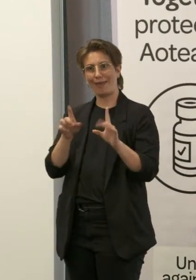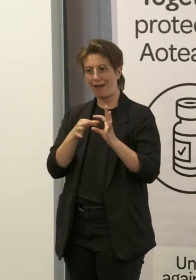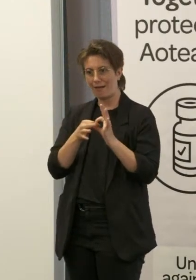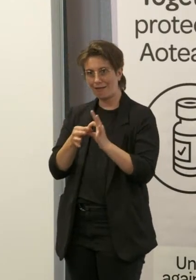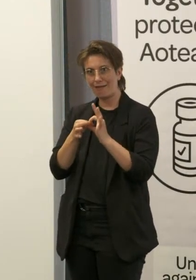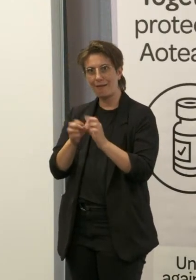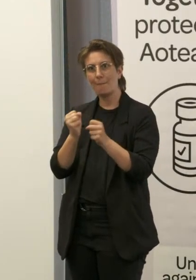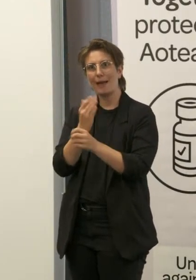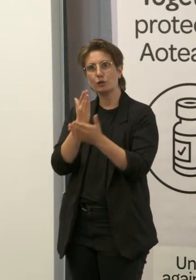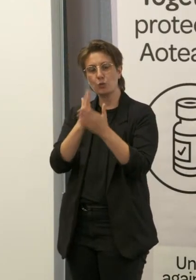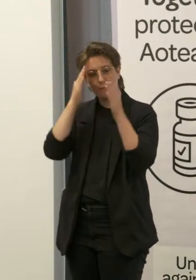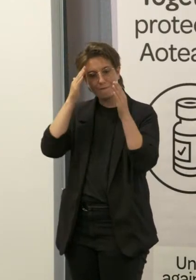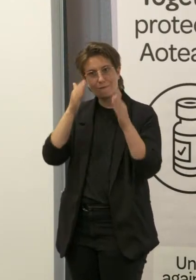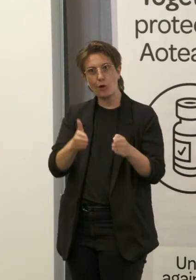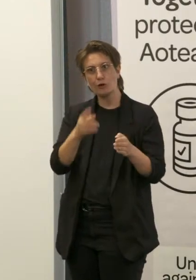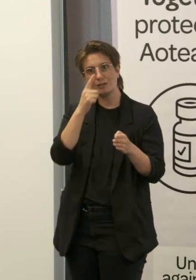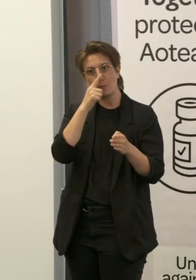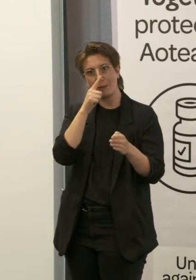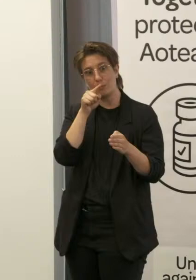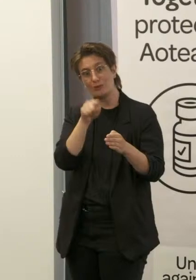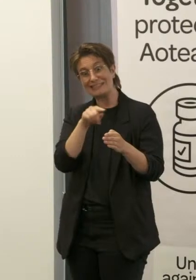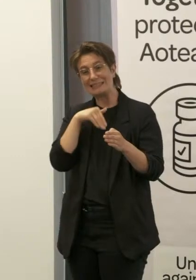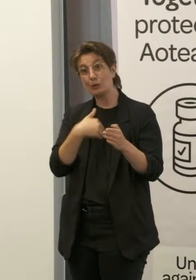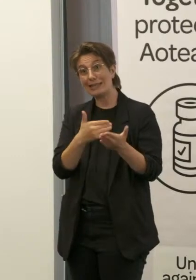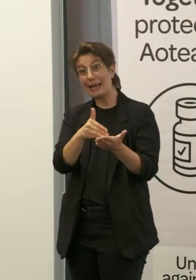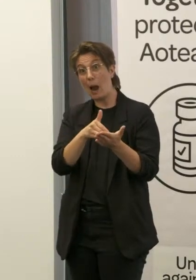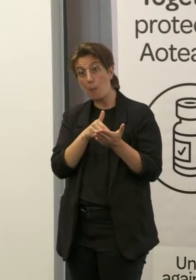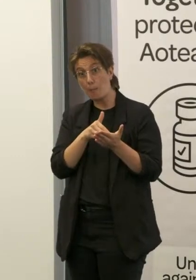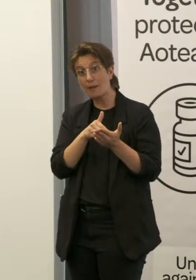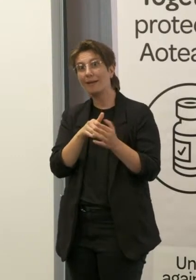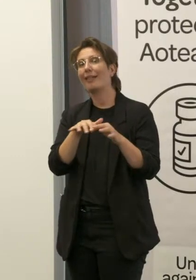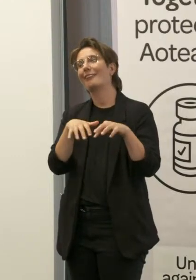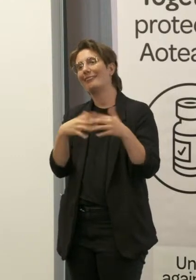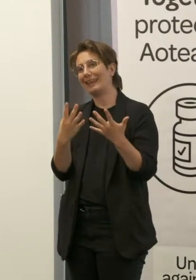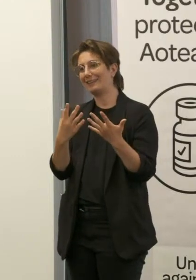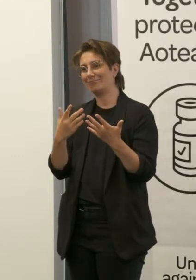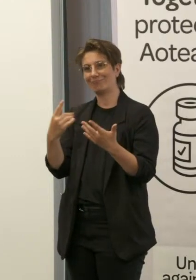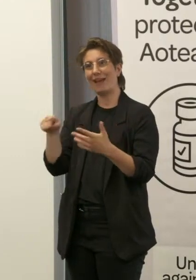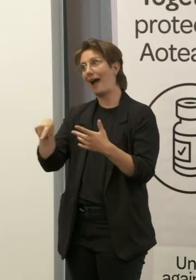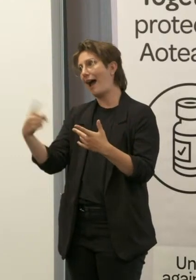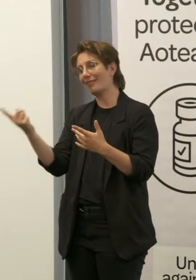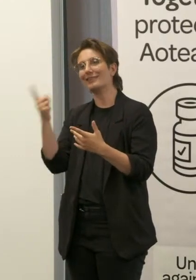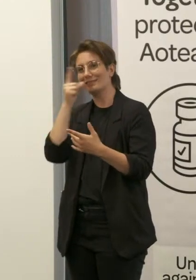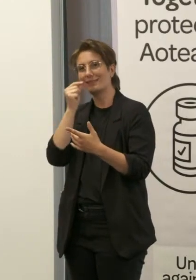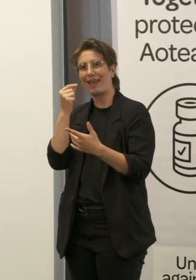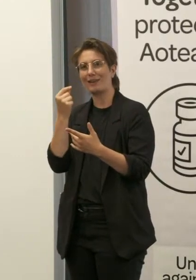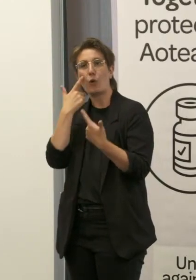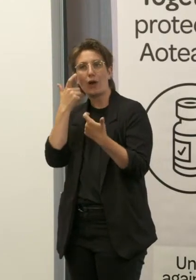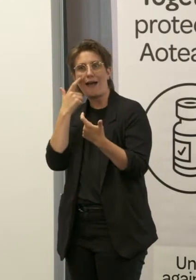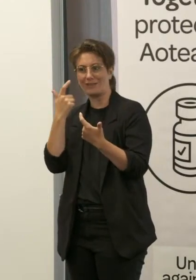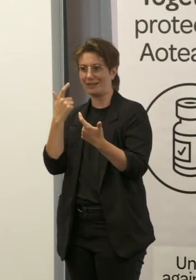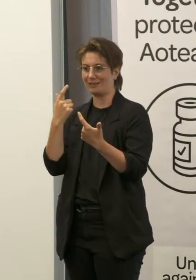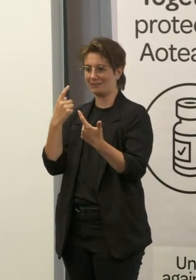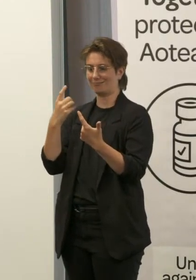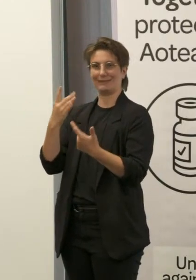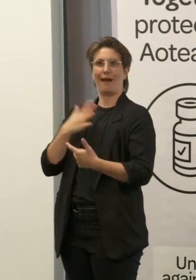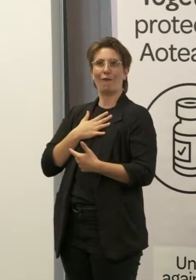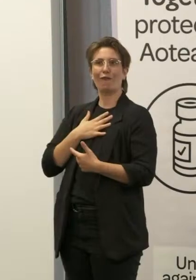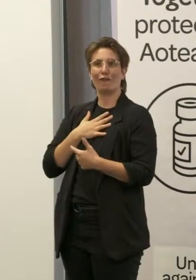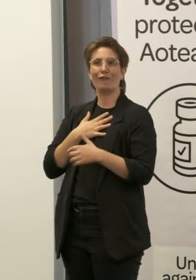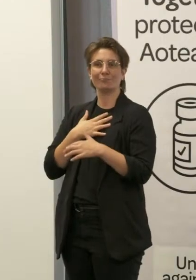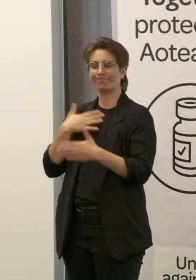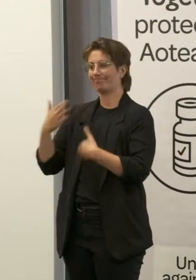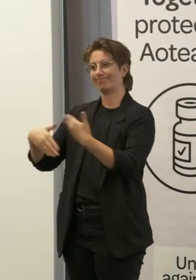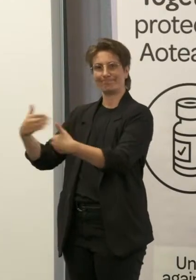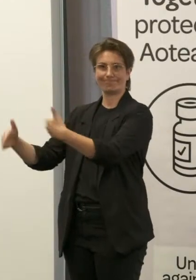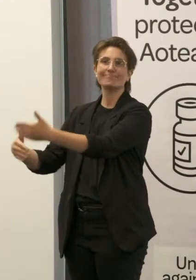And then with that, we'll be able to do really well. So ladies and gentlemen, I'll wait for later to see if there's any questions, but I think Ashley and Joe will just hold it there